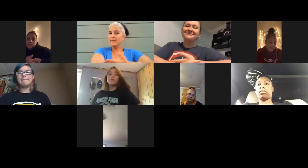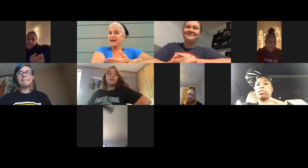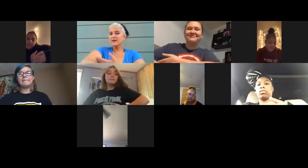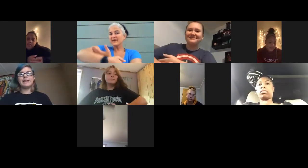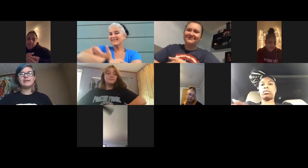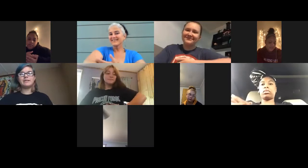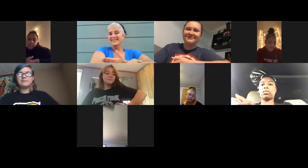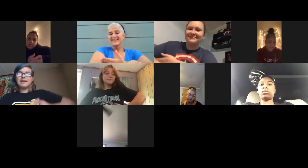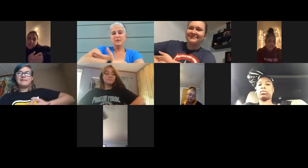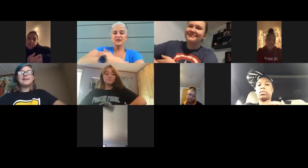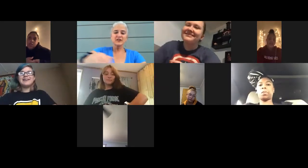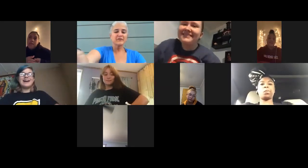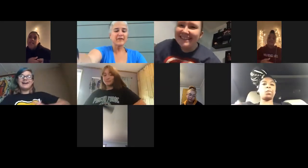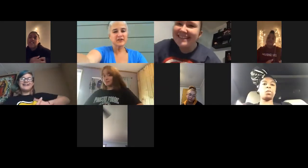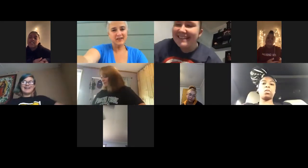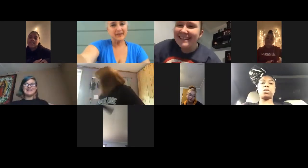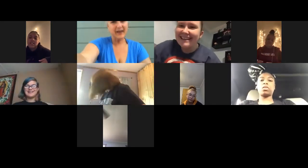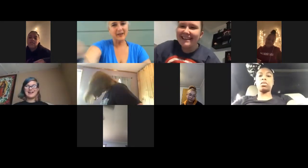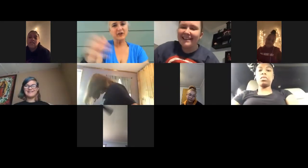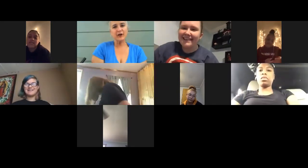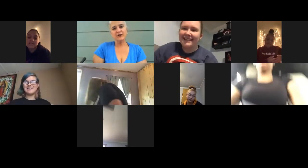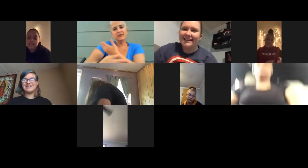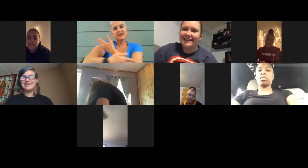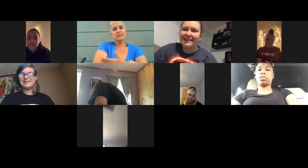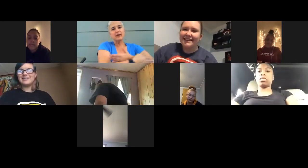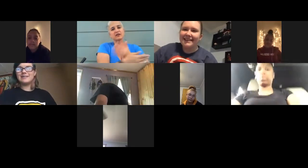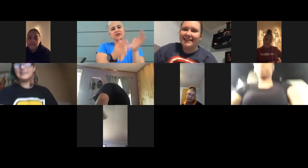There you go, baby. Which, if you ever seen anybody sign in